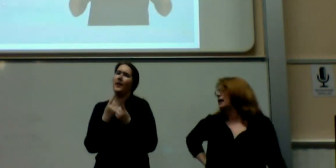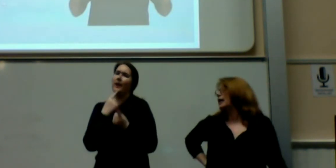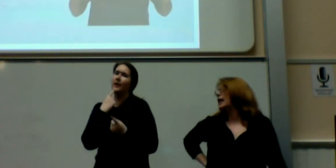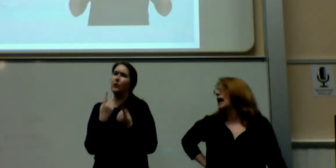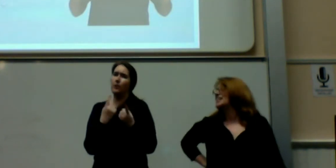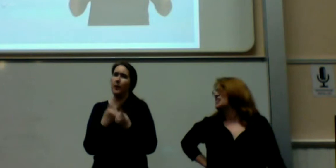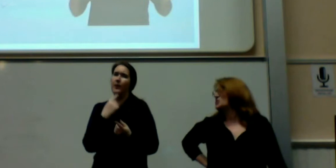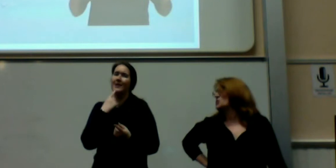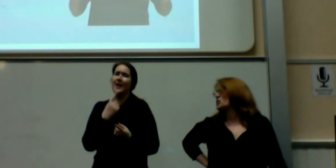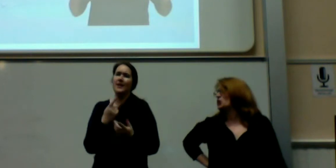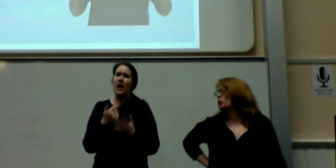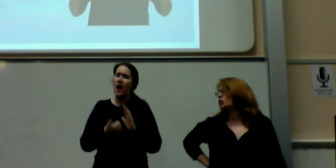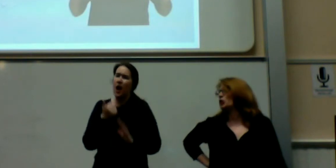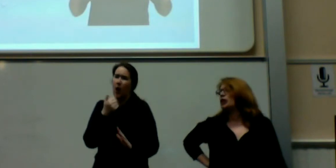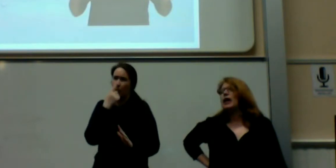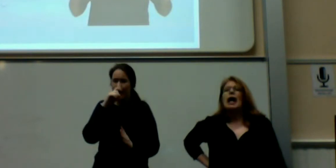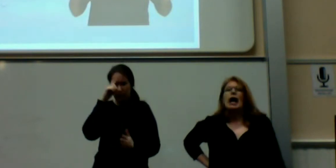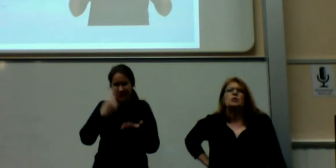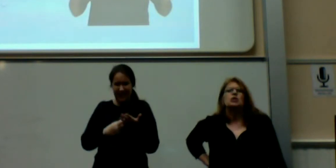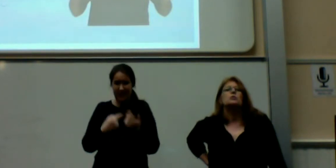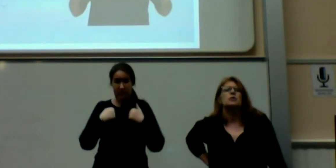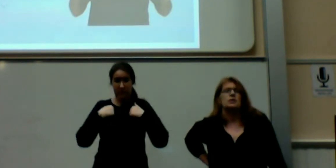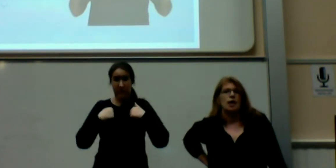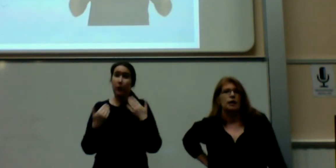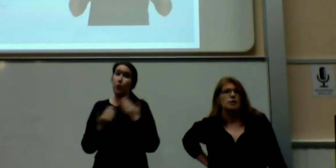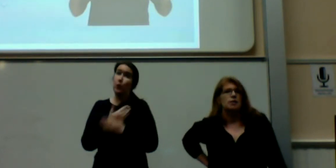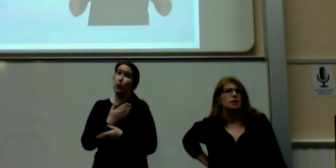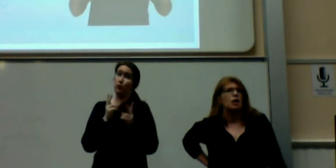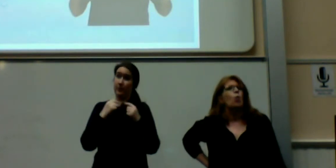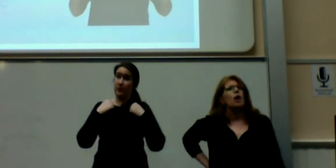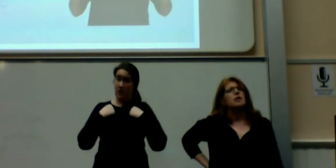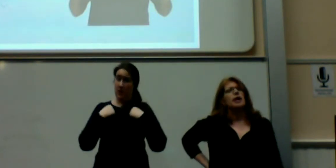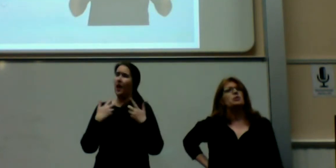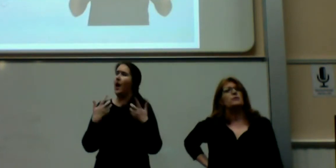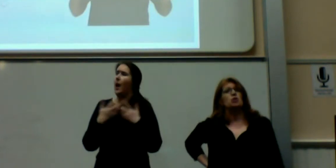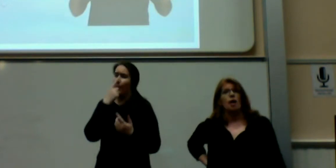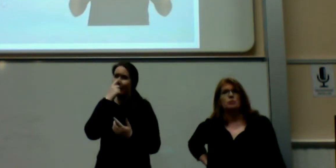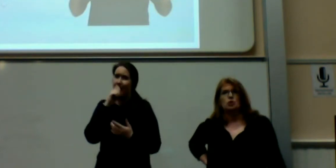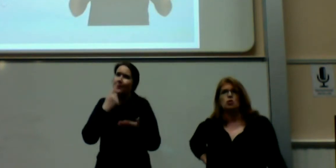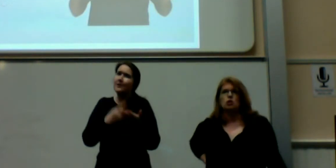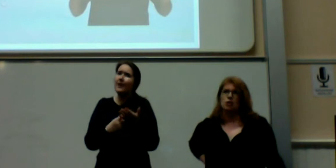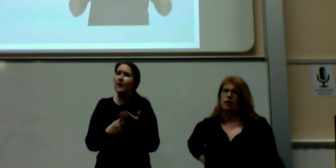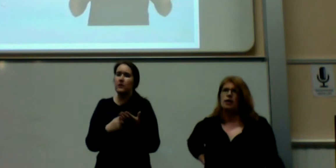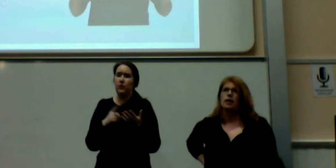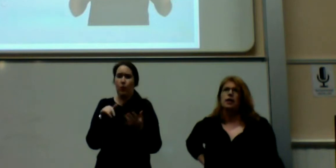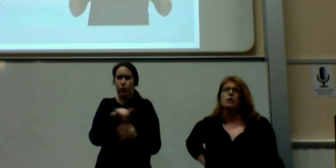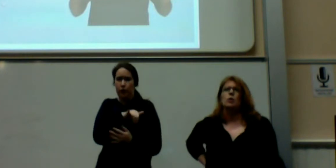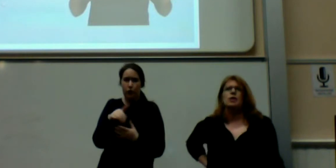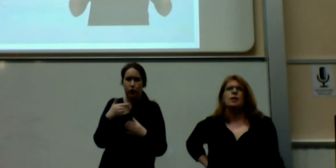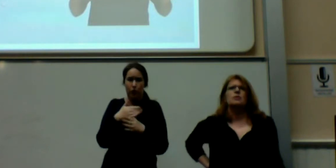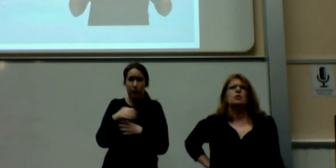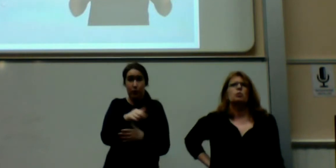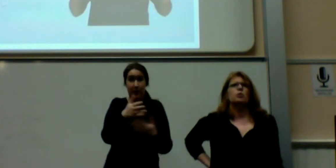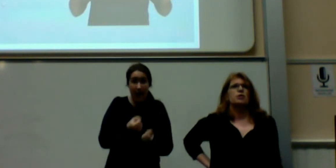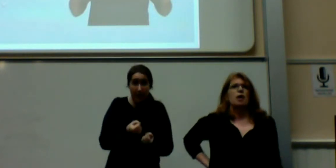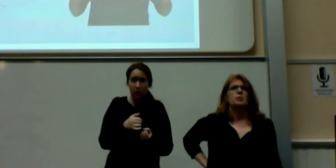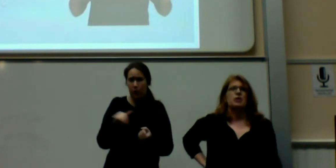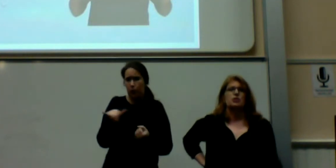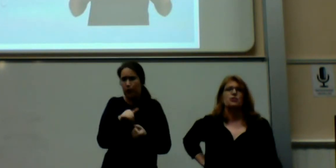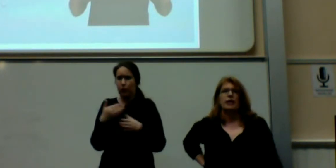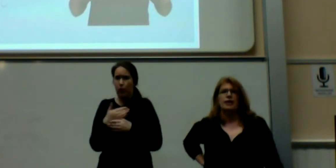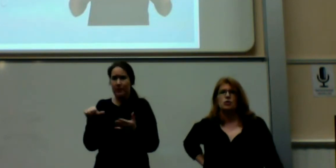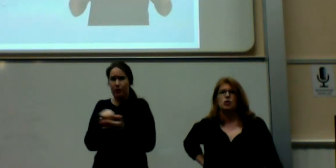decide, as a newer interpreter, how do you decide what types of jobs you should take and what types of interpreting